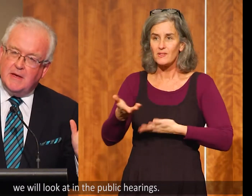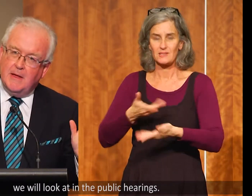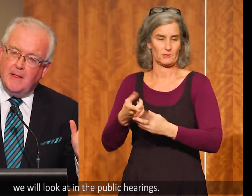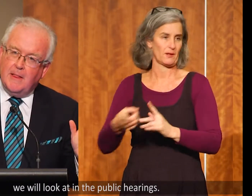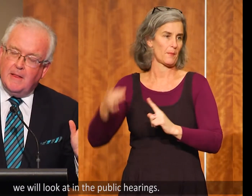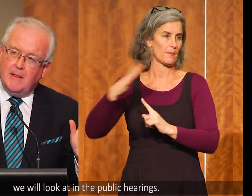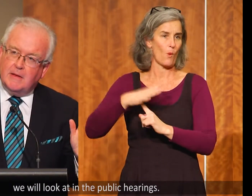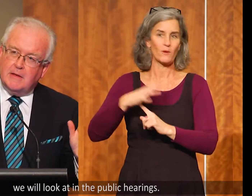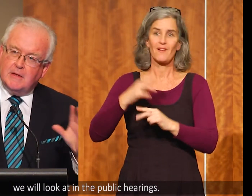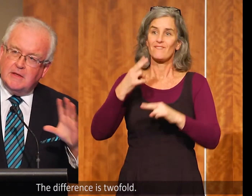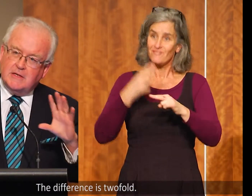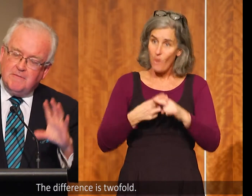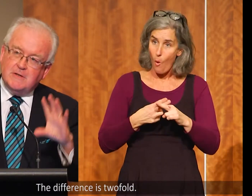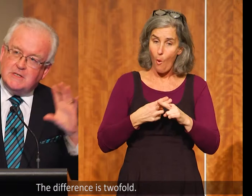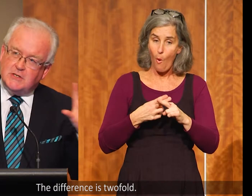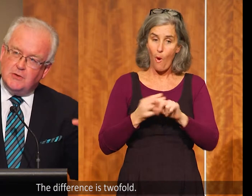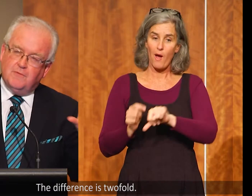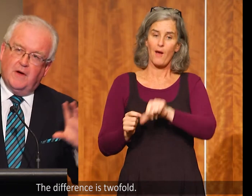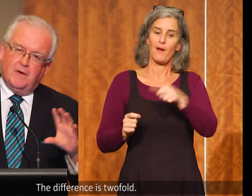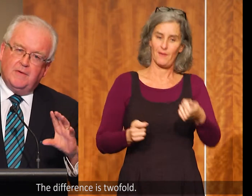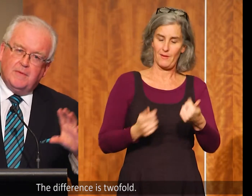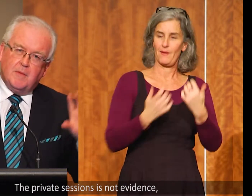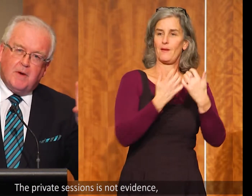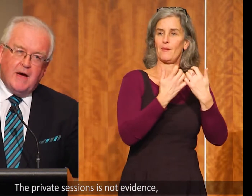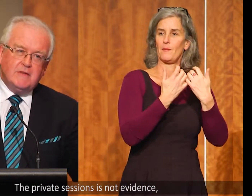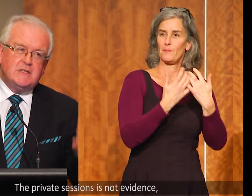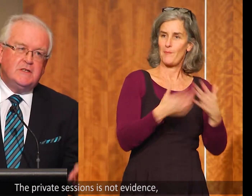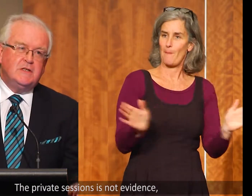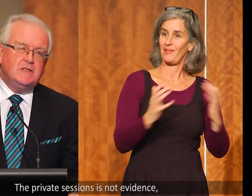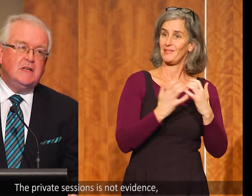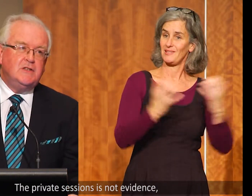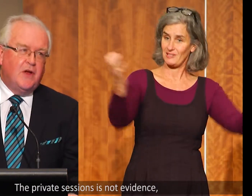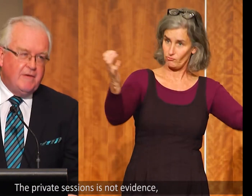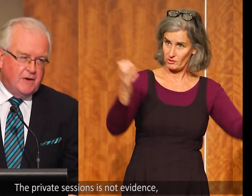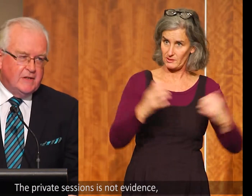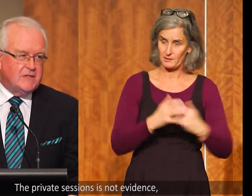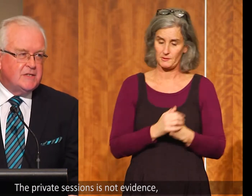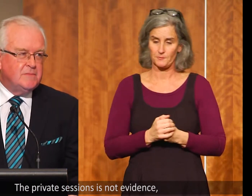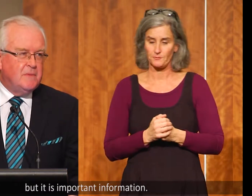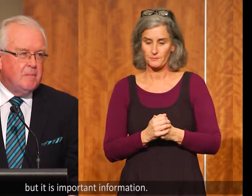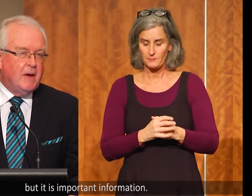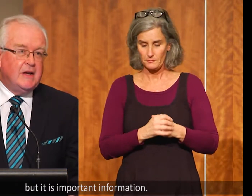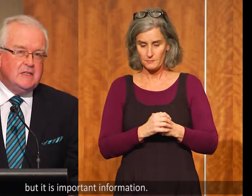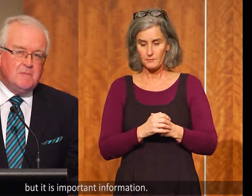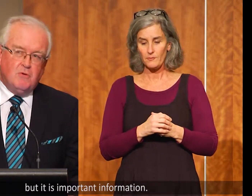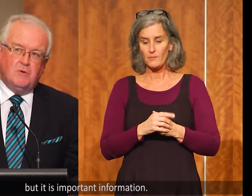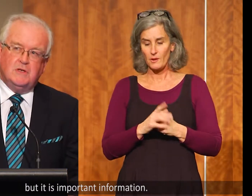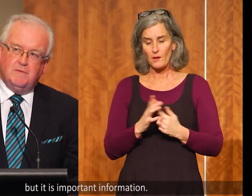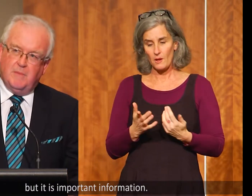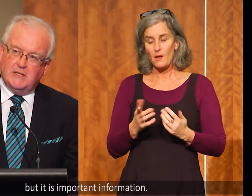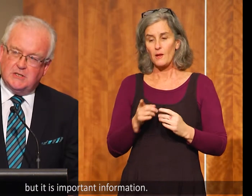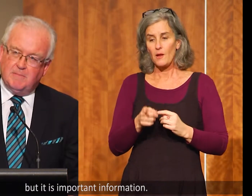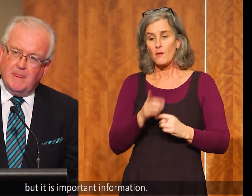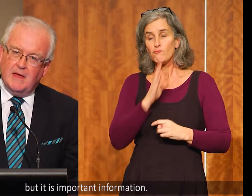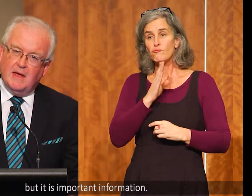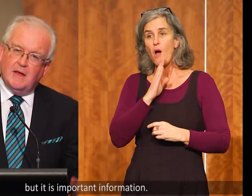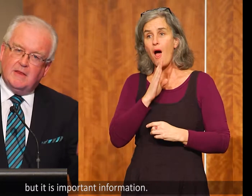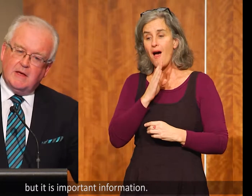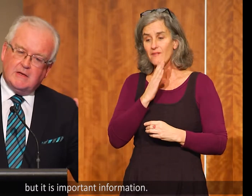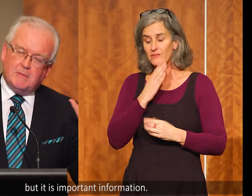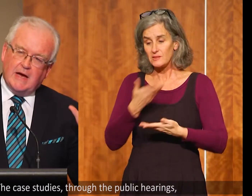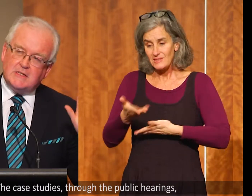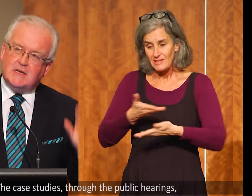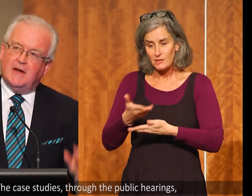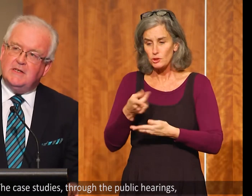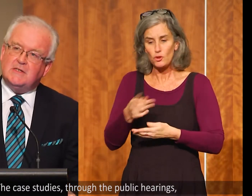hearings. The difference is twofold. The private sessions, it is not evidence, but it is important information.